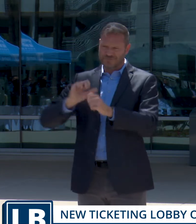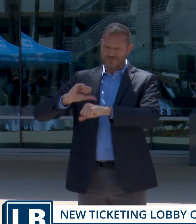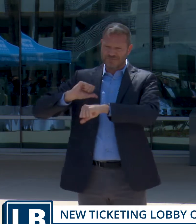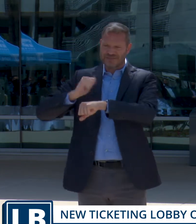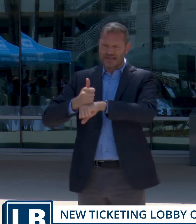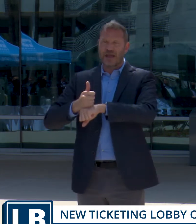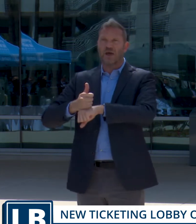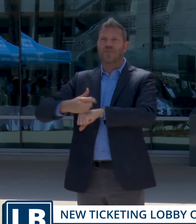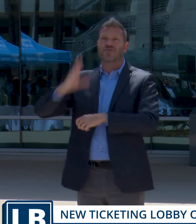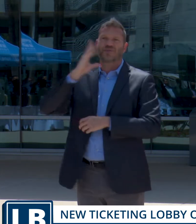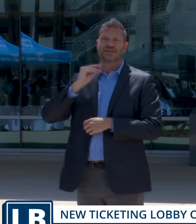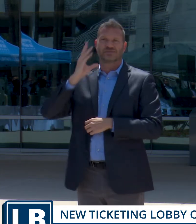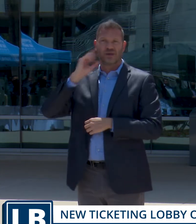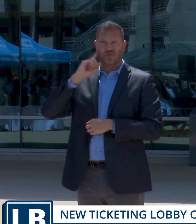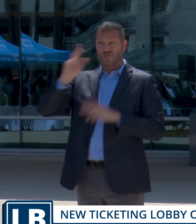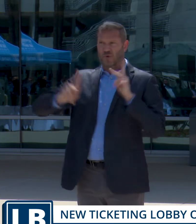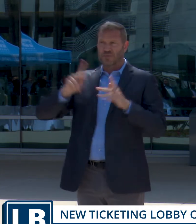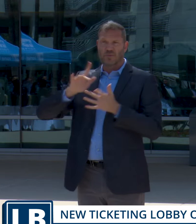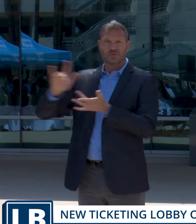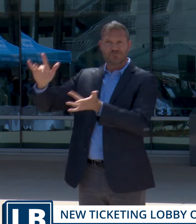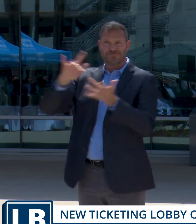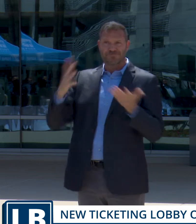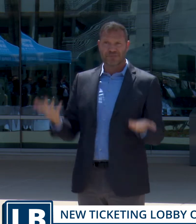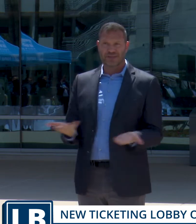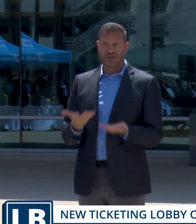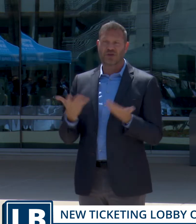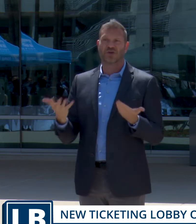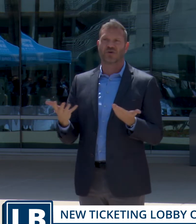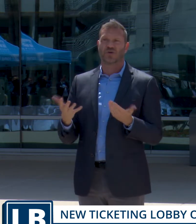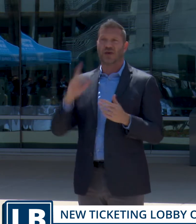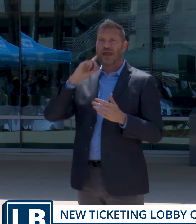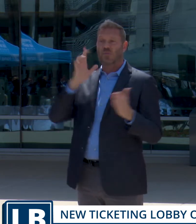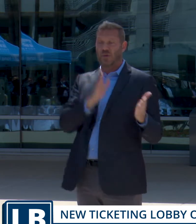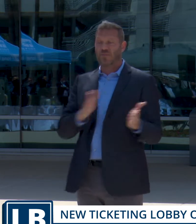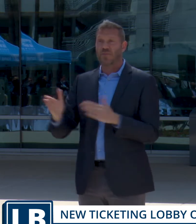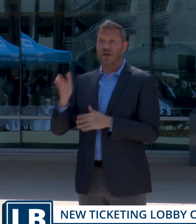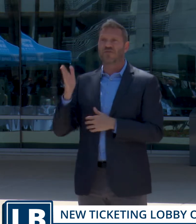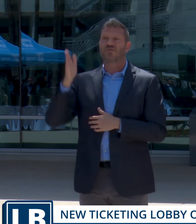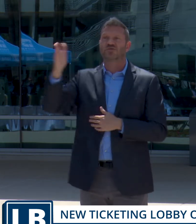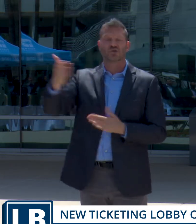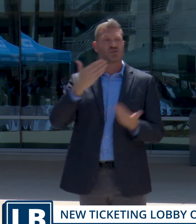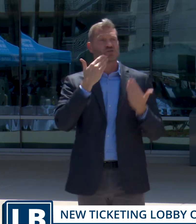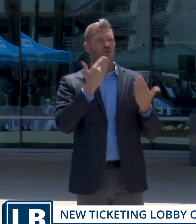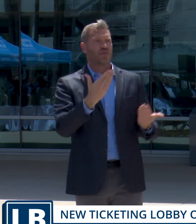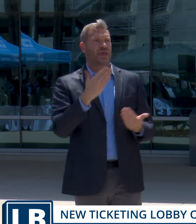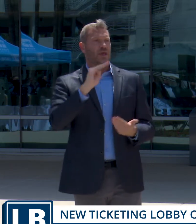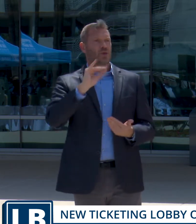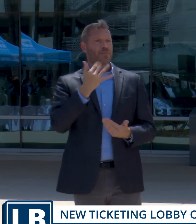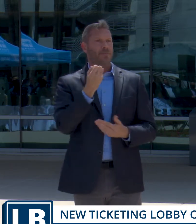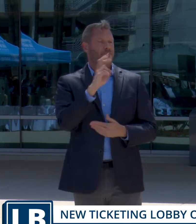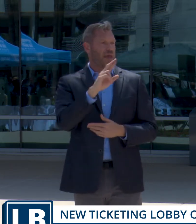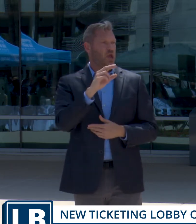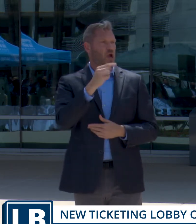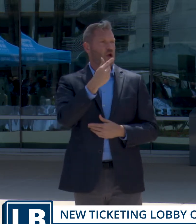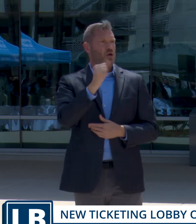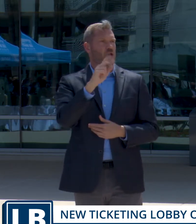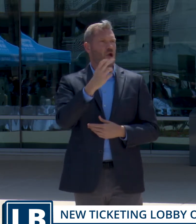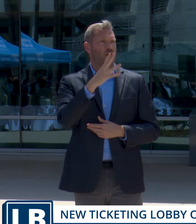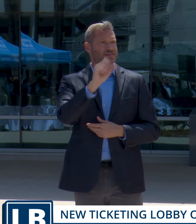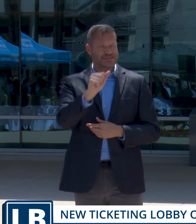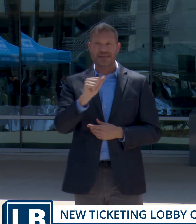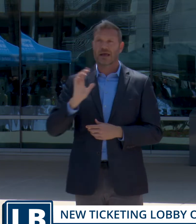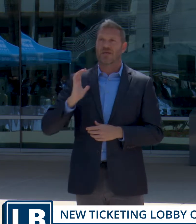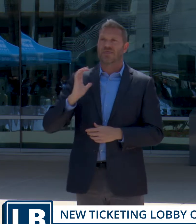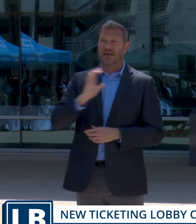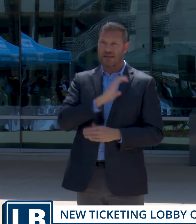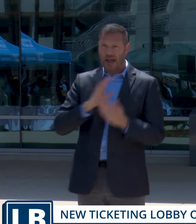experience as we prepare for the future. So thank you, Mayor Garcia, Long Beach City Council, City Manager